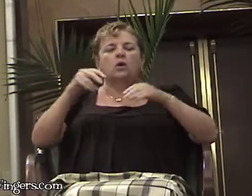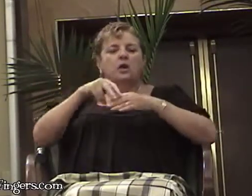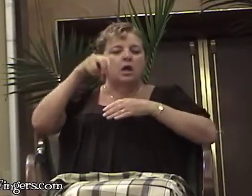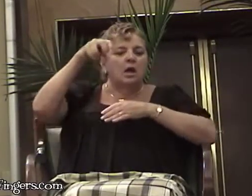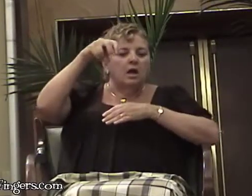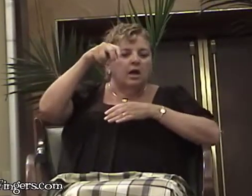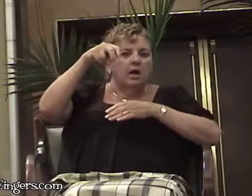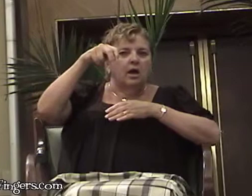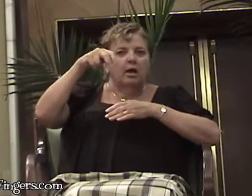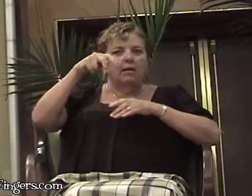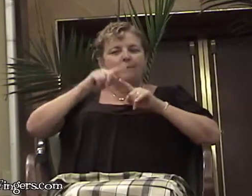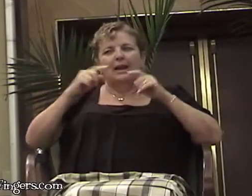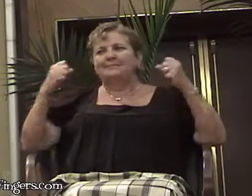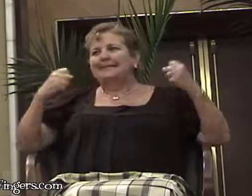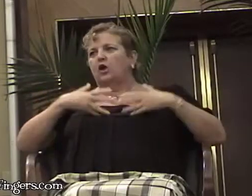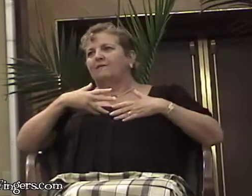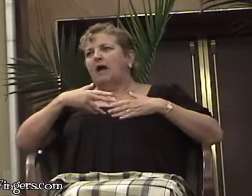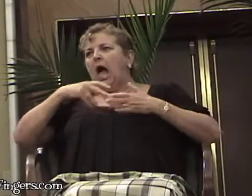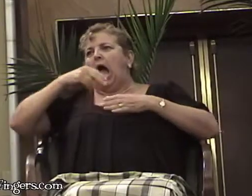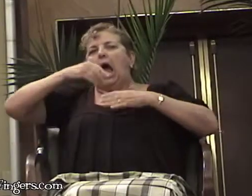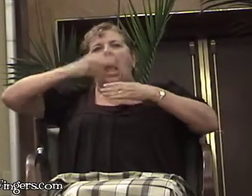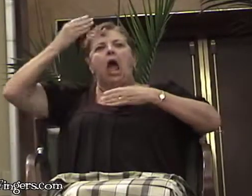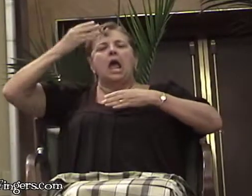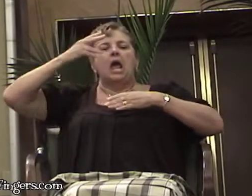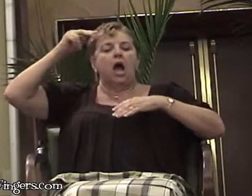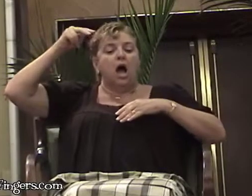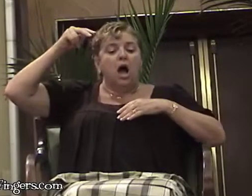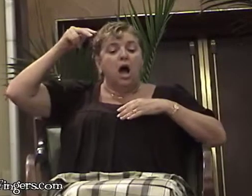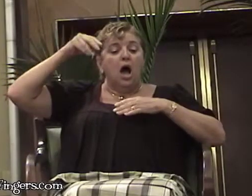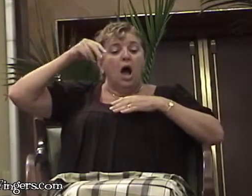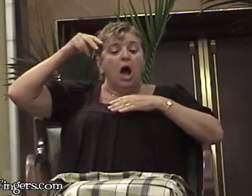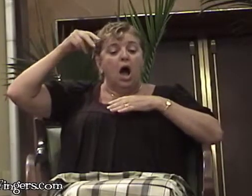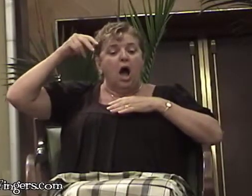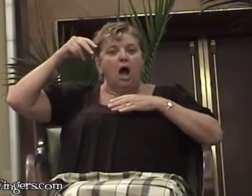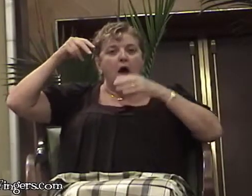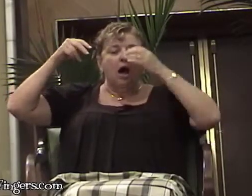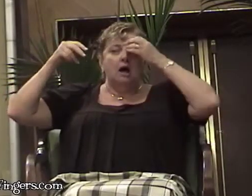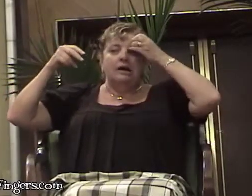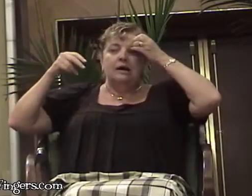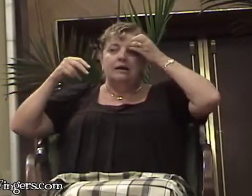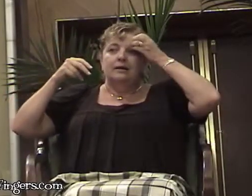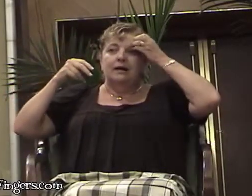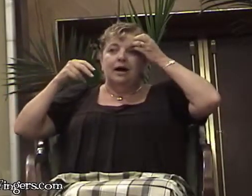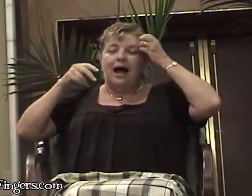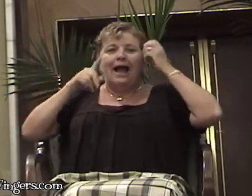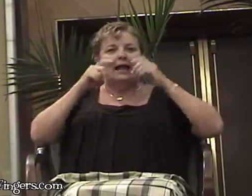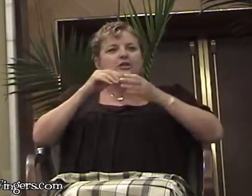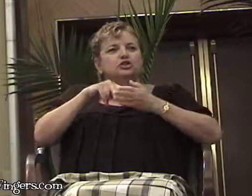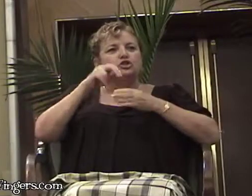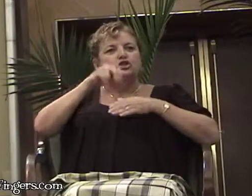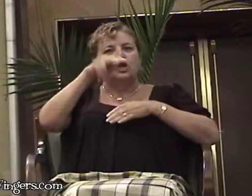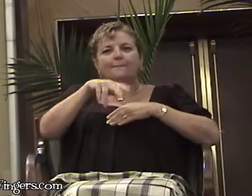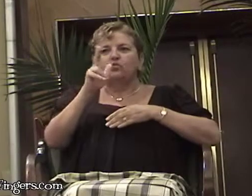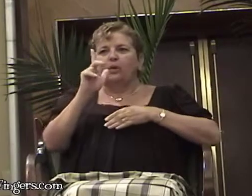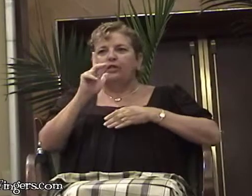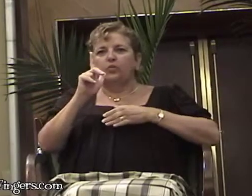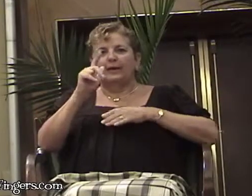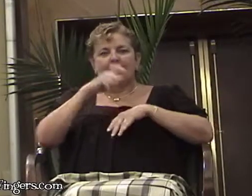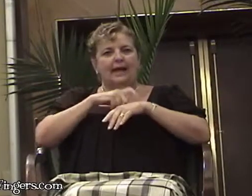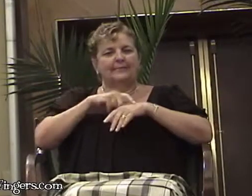of heights. I made 23 jumps, I never overcame my fear of heights, So I went into the bathroom, and I filled the bathtub with water and